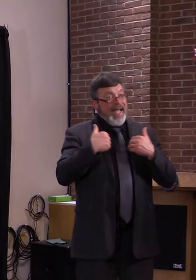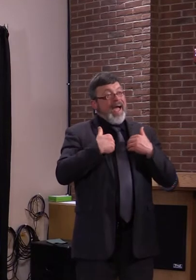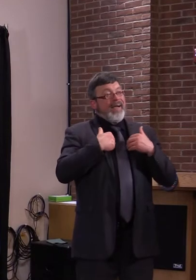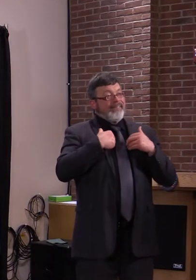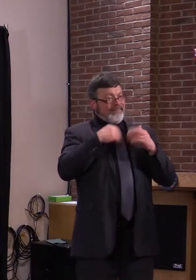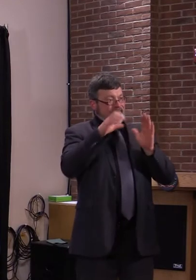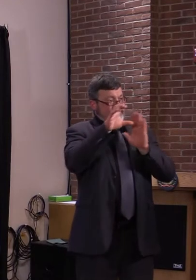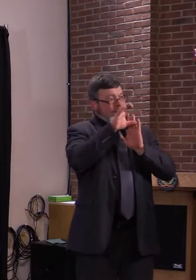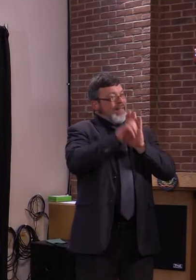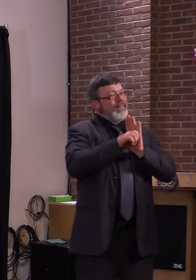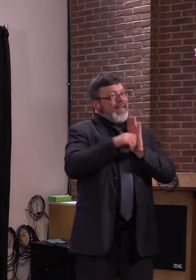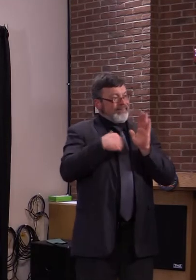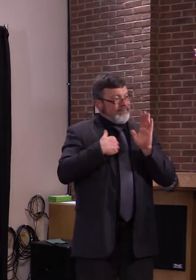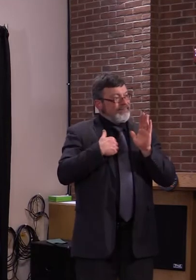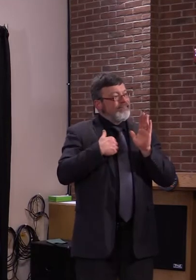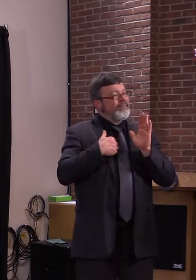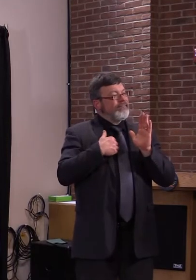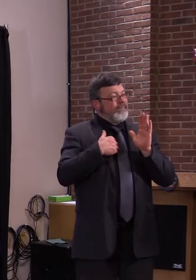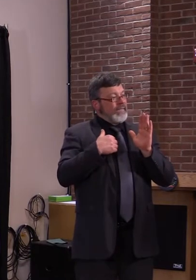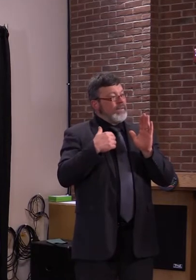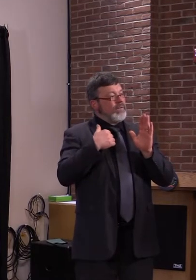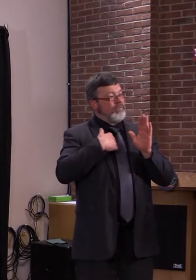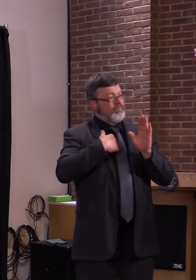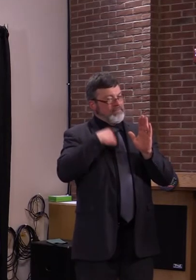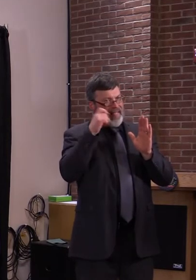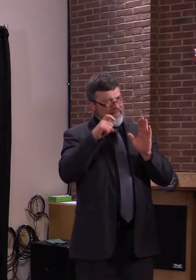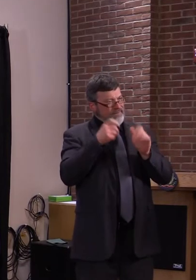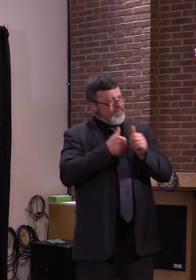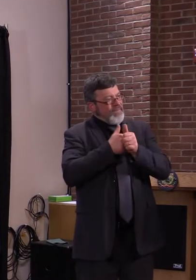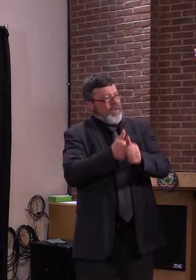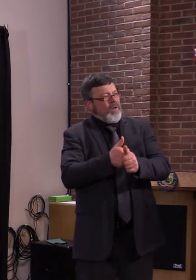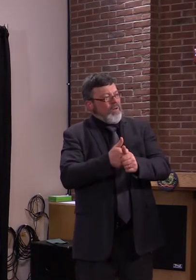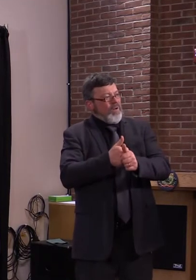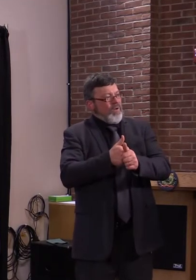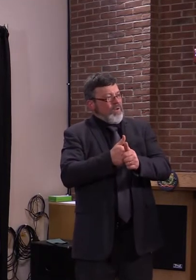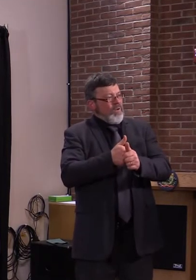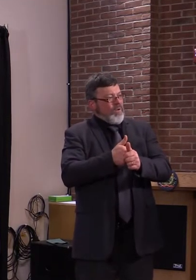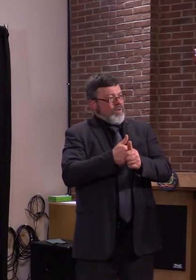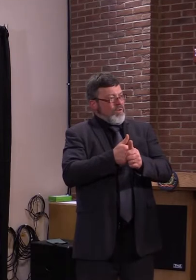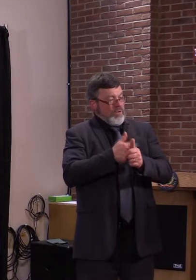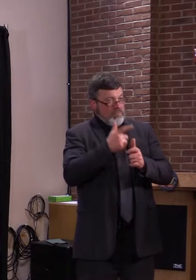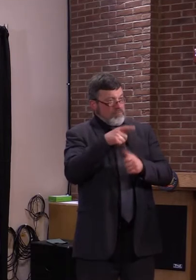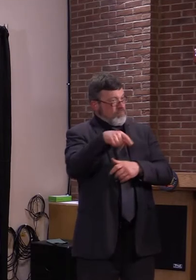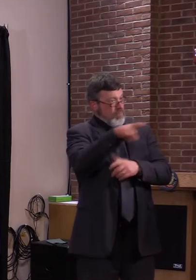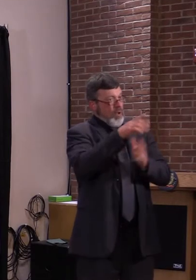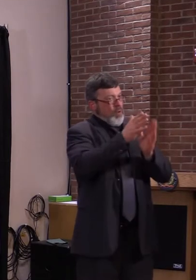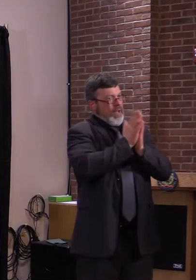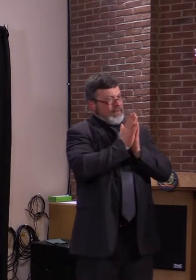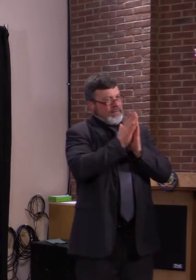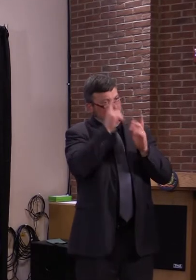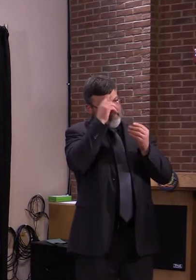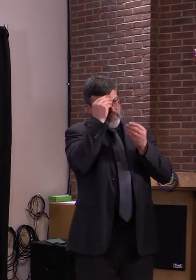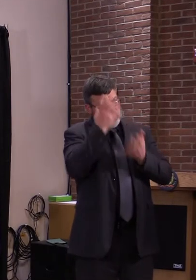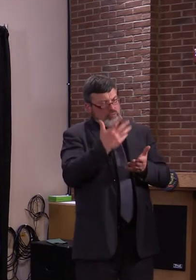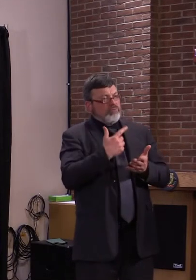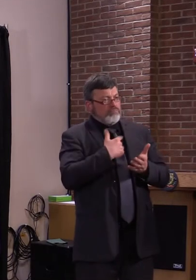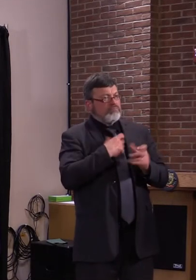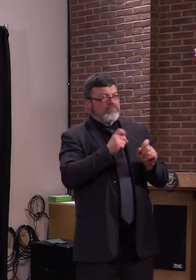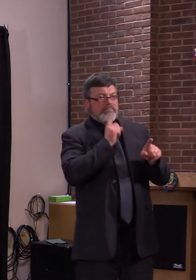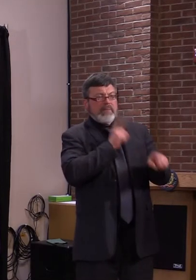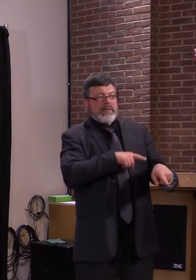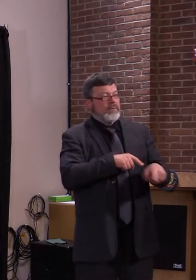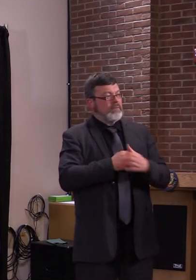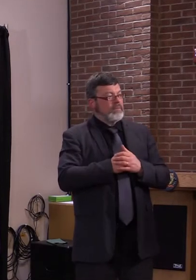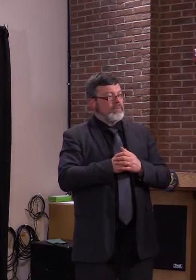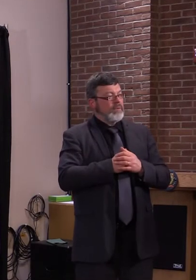and we have to respond to all of your requests, your FOIA requests and so forth. The legislature